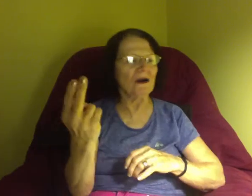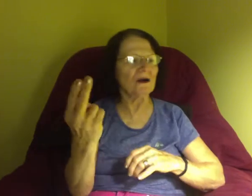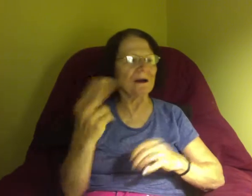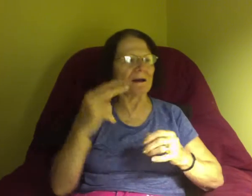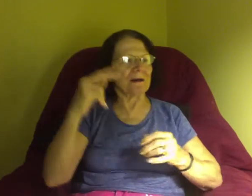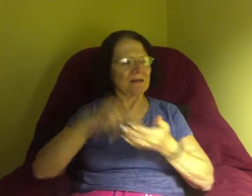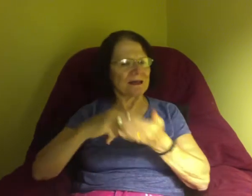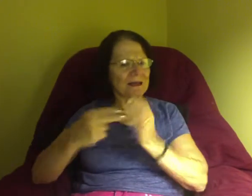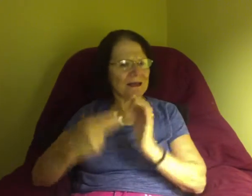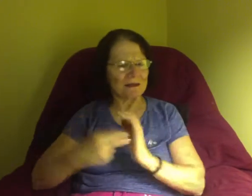beat.